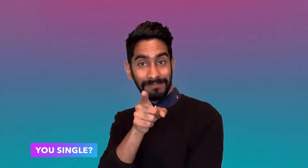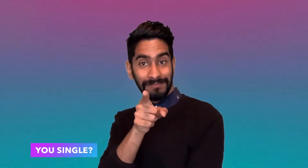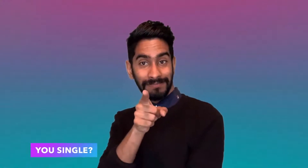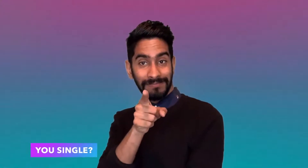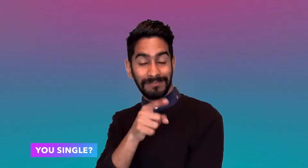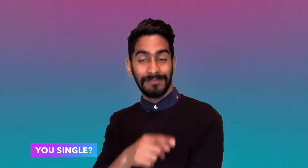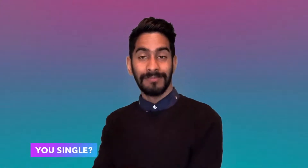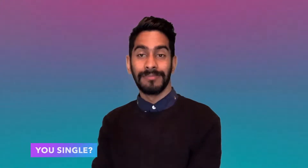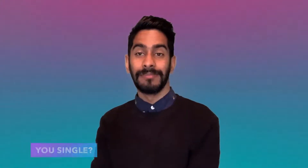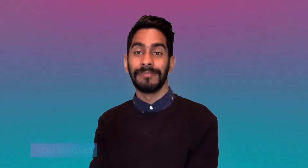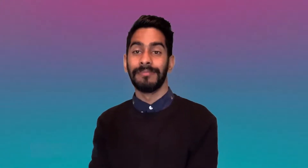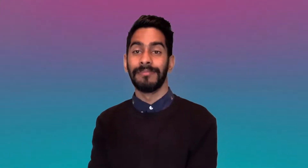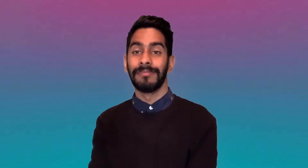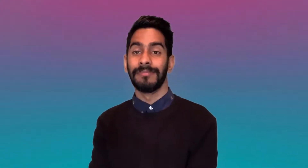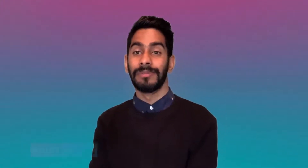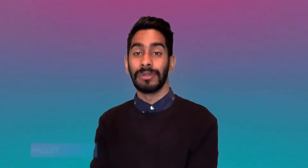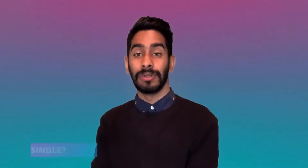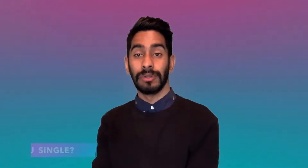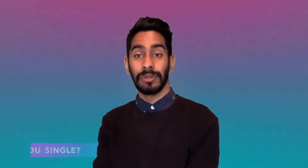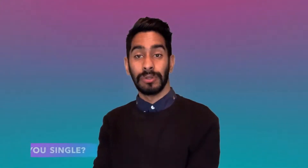Are you single?